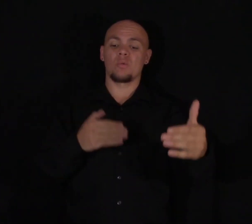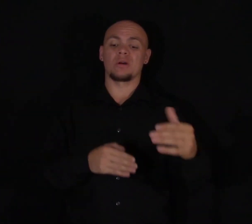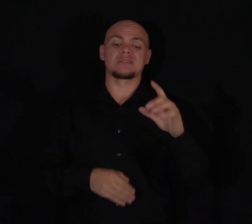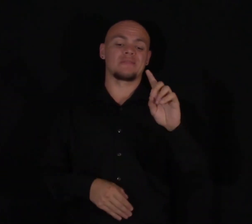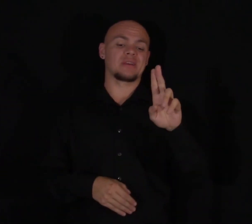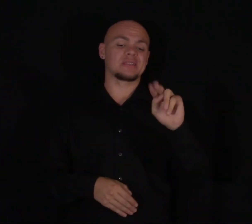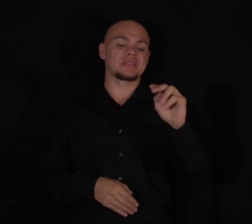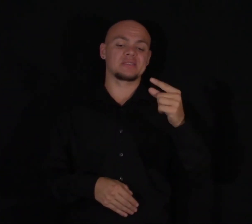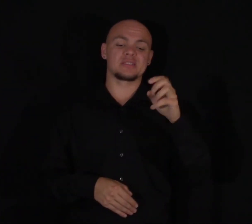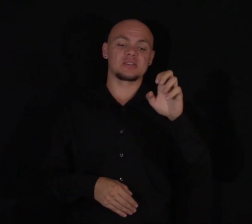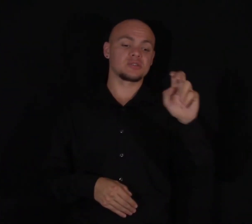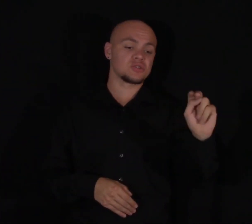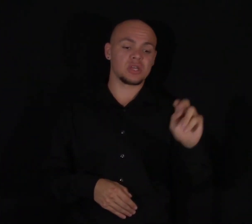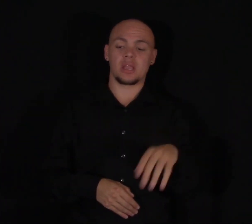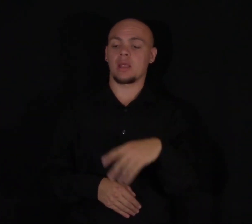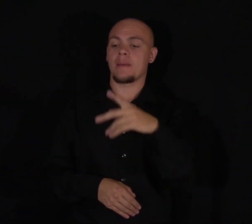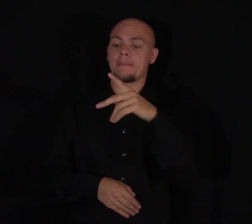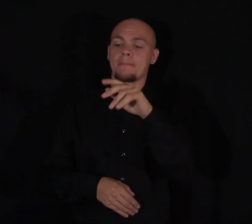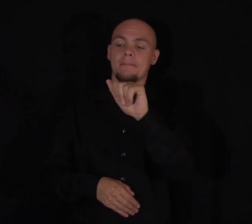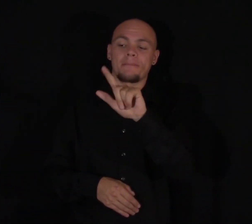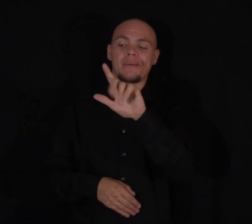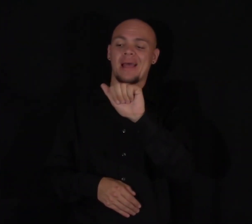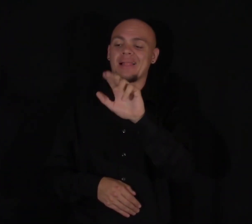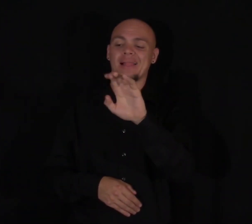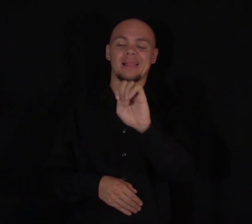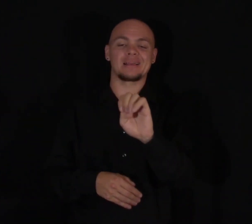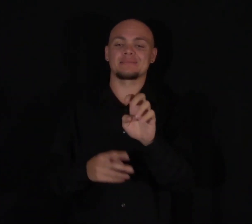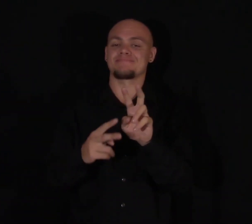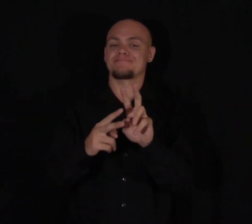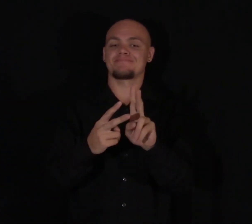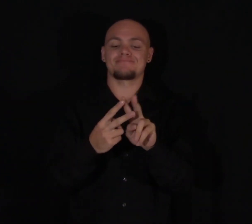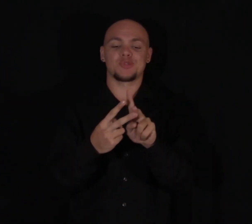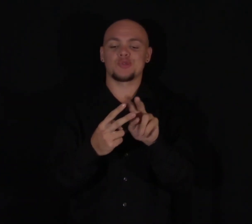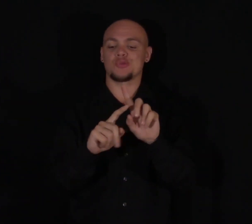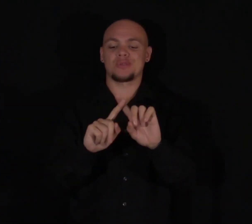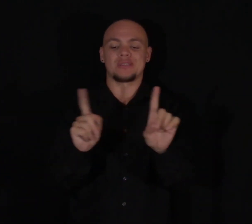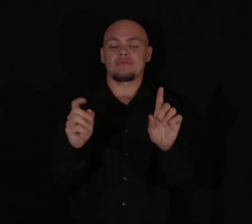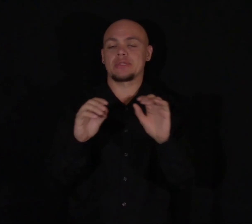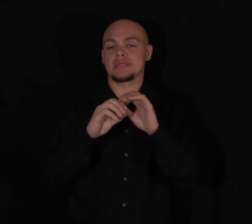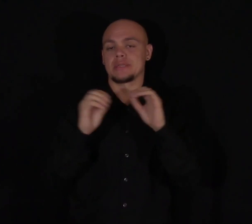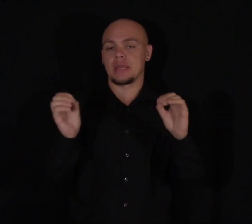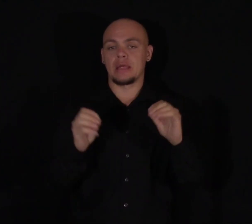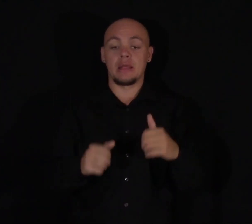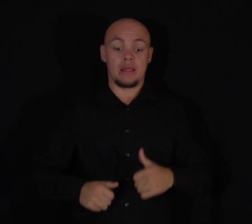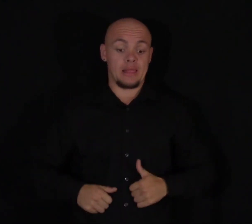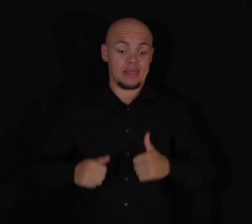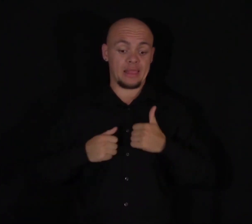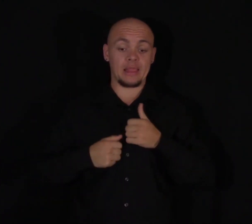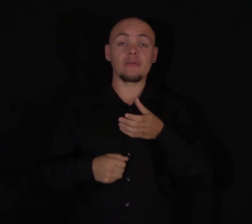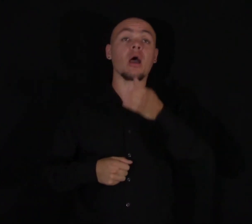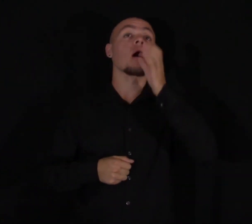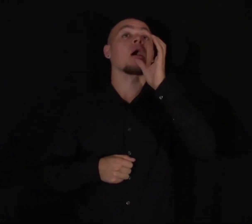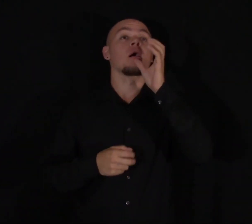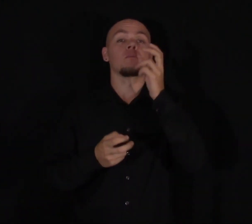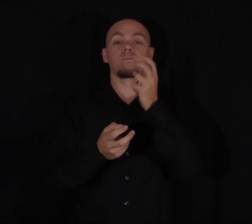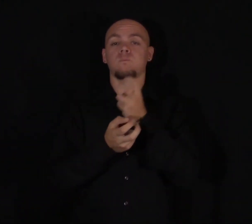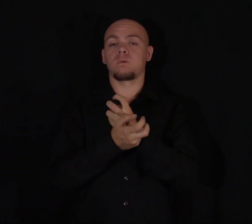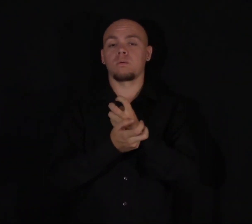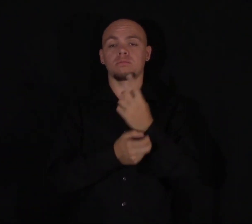are alike hateful. The cup of life was poisoned forever, and although the sun shone upon me as upon the